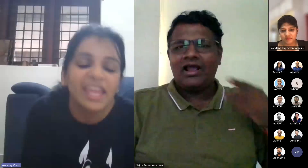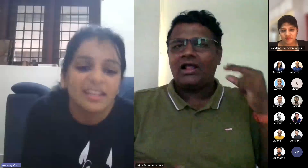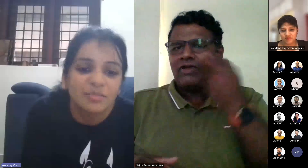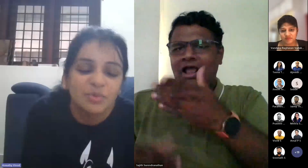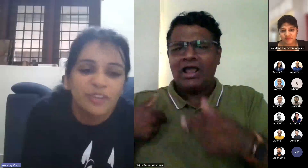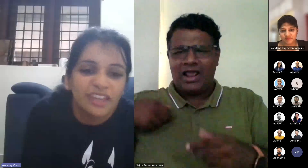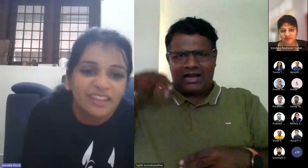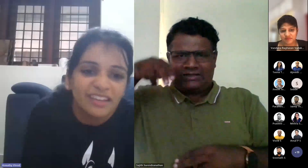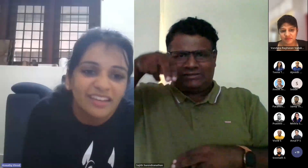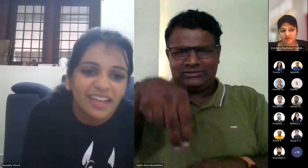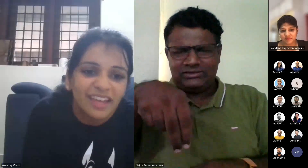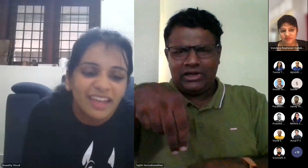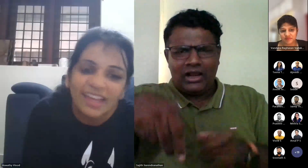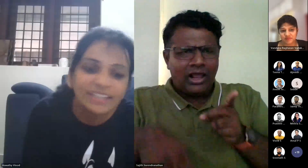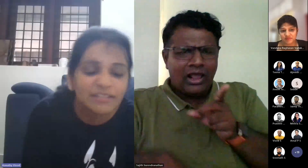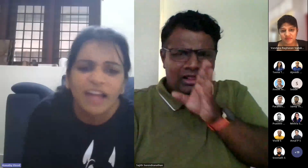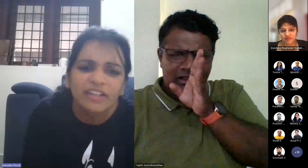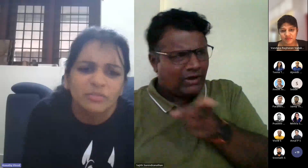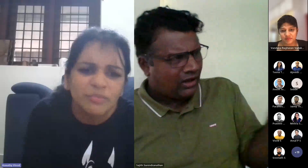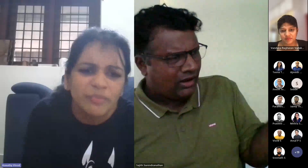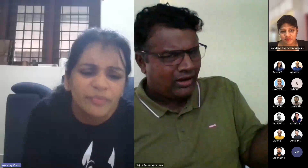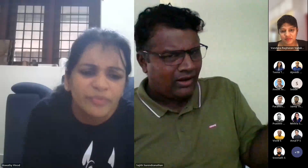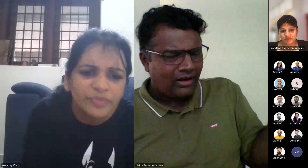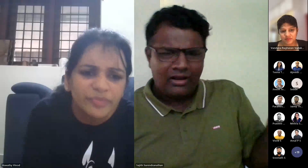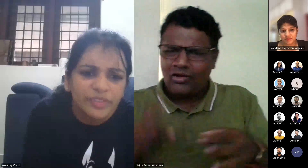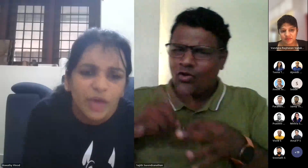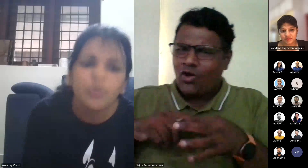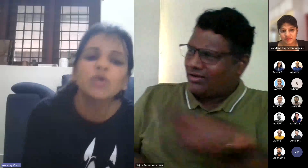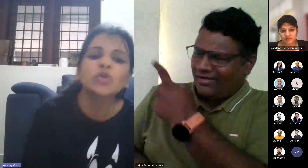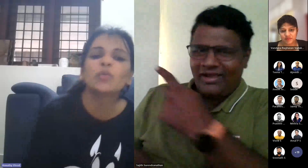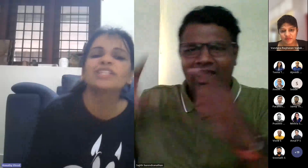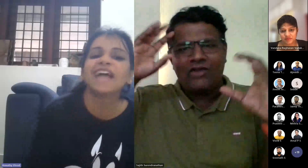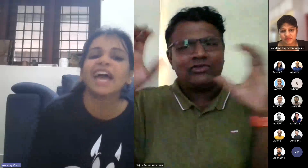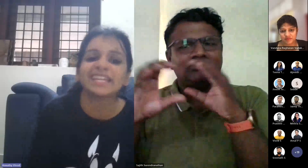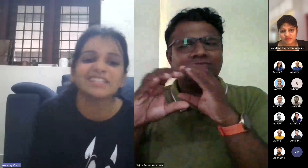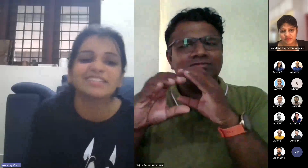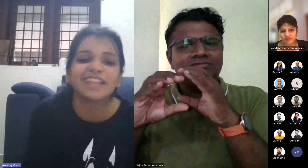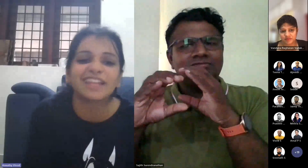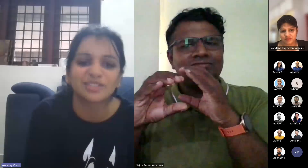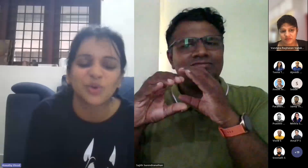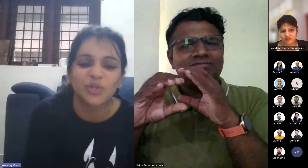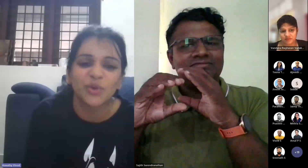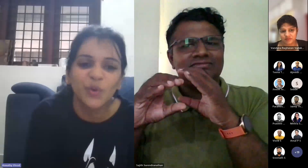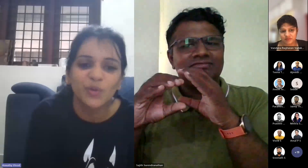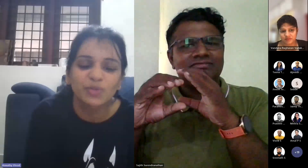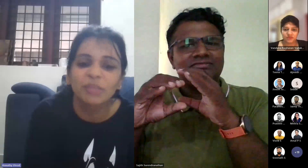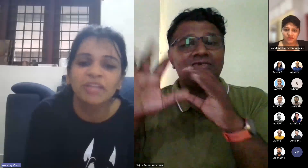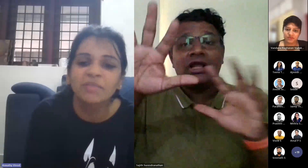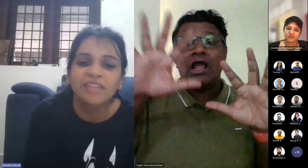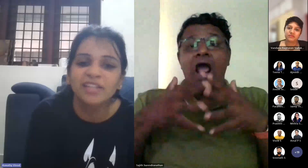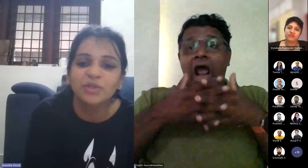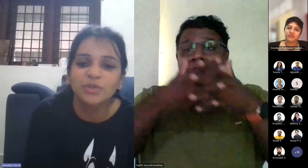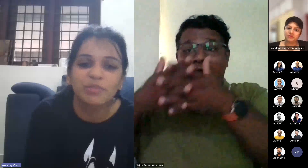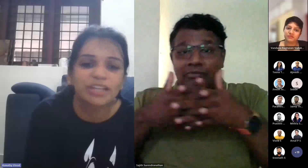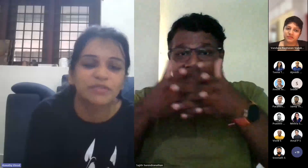when the train is moving in Trivandrum, we don't know which direction the train is going to go. So